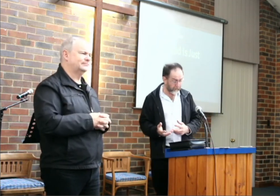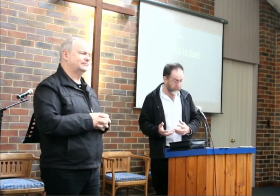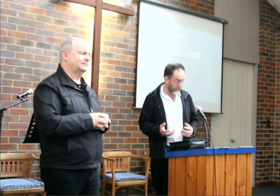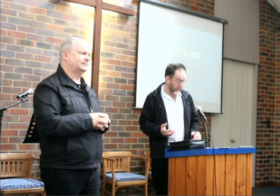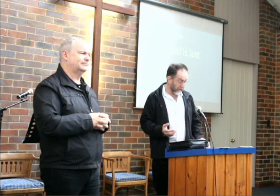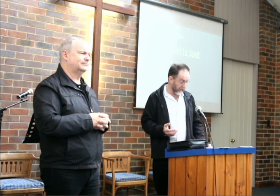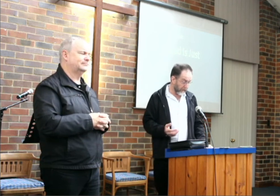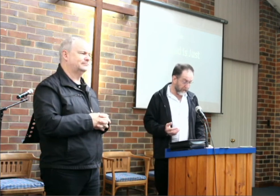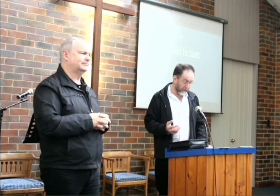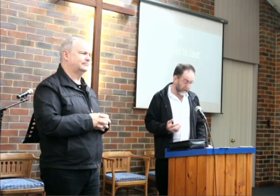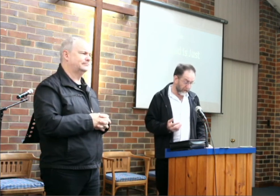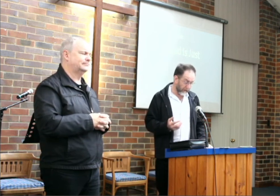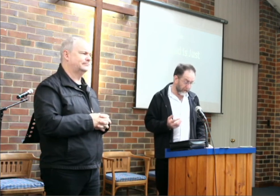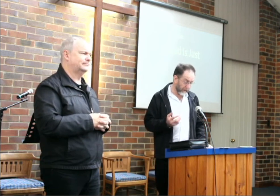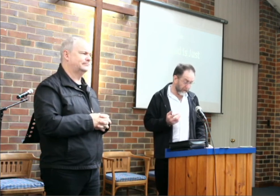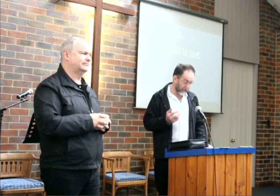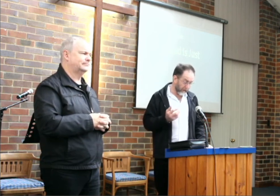And being God,